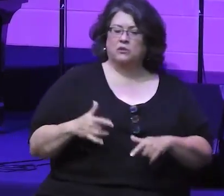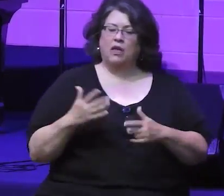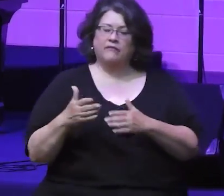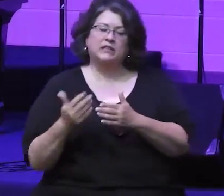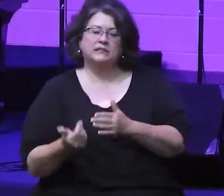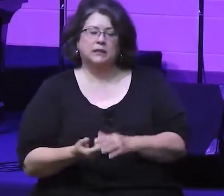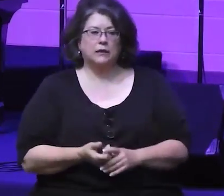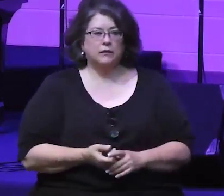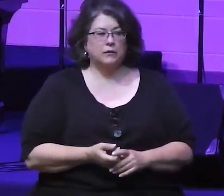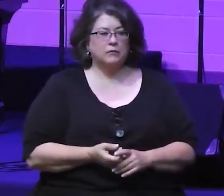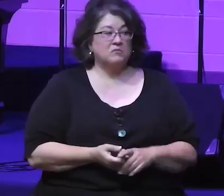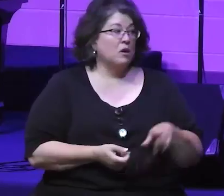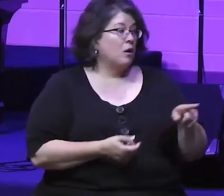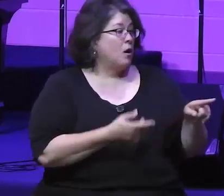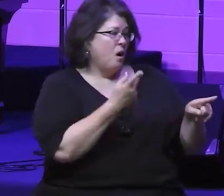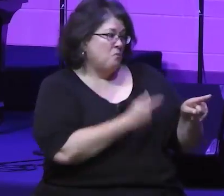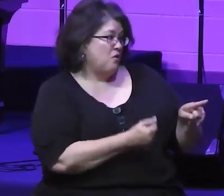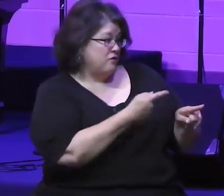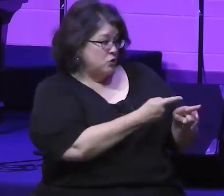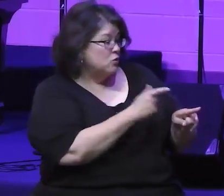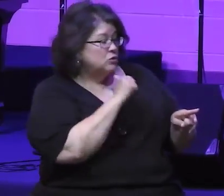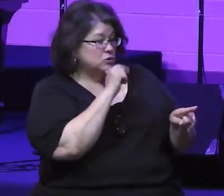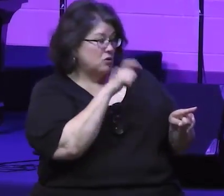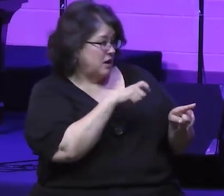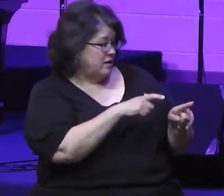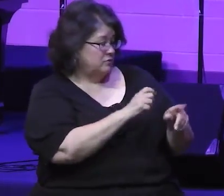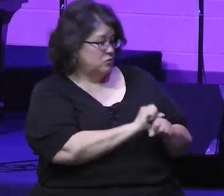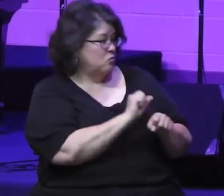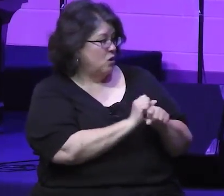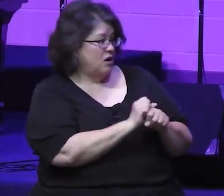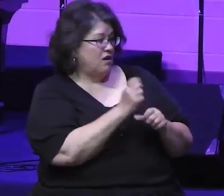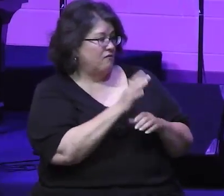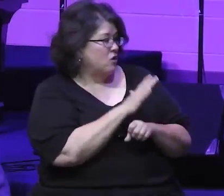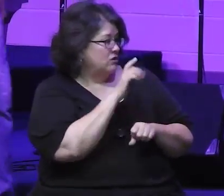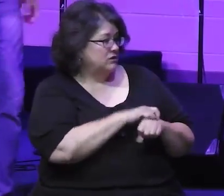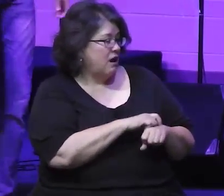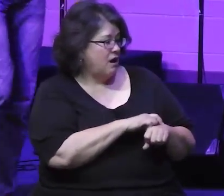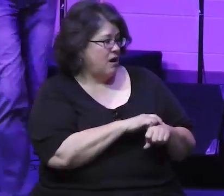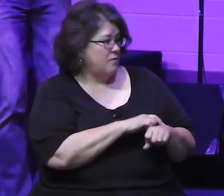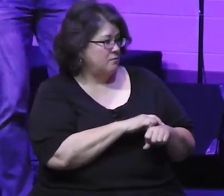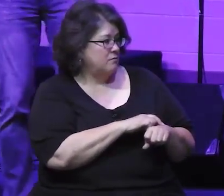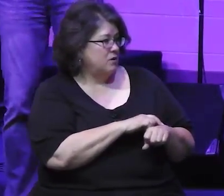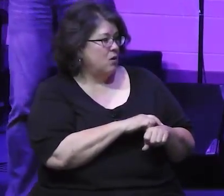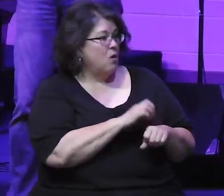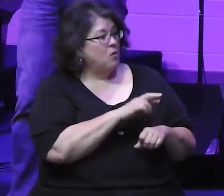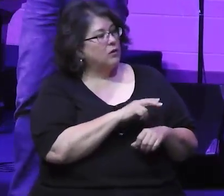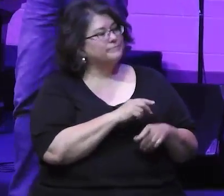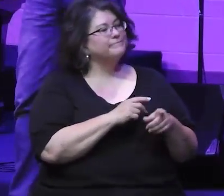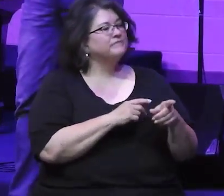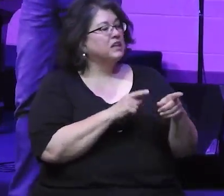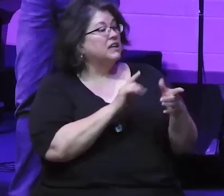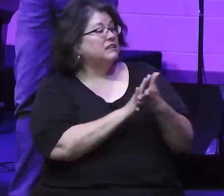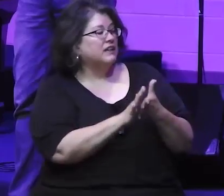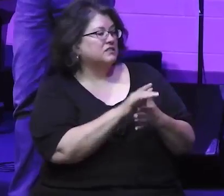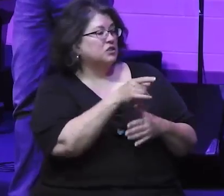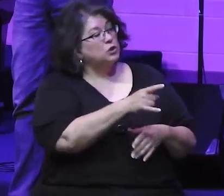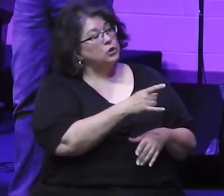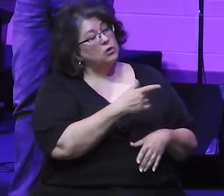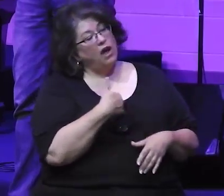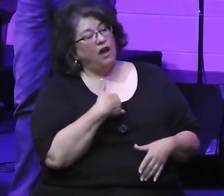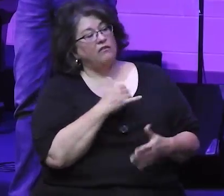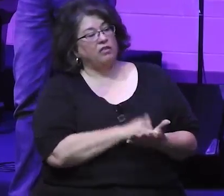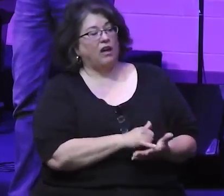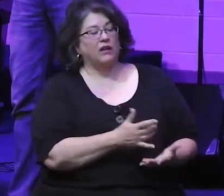of you don't have to work full time to pull this off. Or, oh yeah, isn't that nice that you get this? Comparison is the enemy